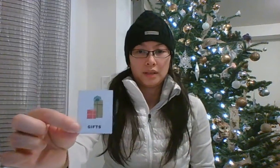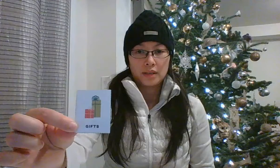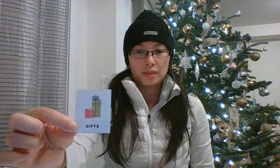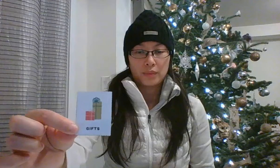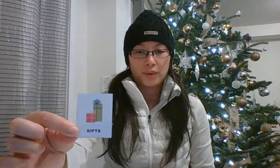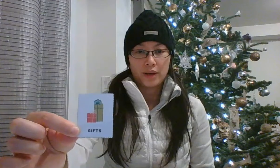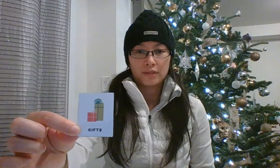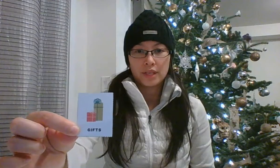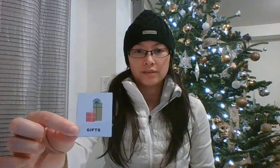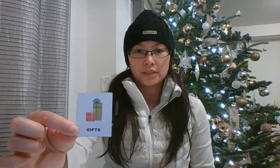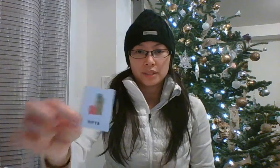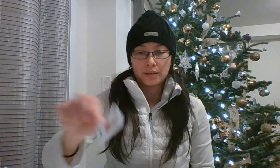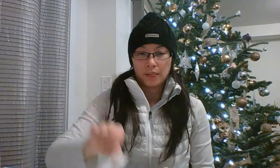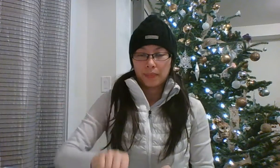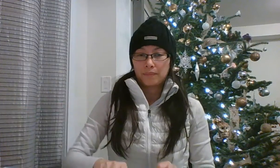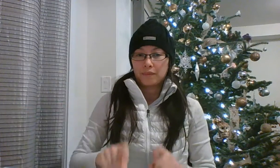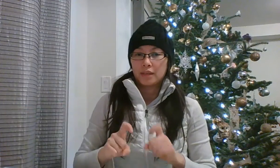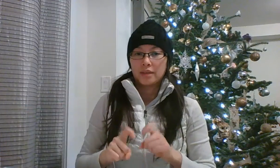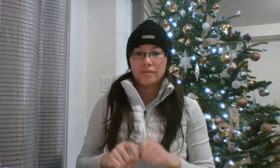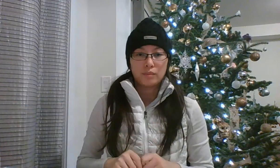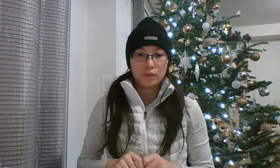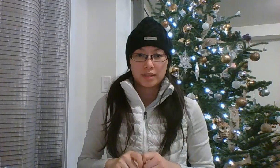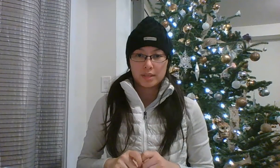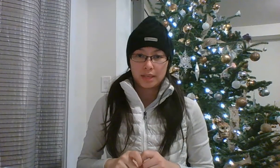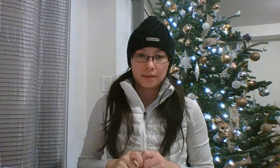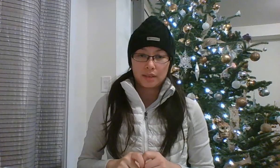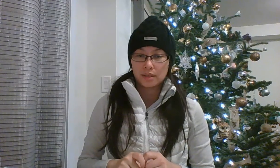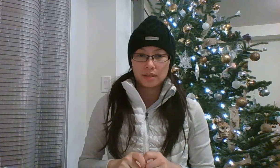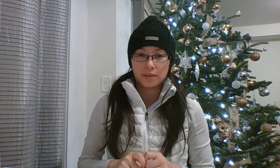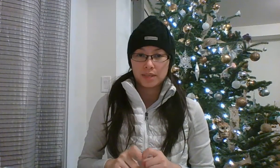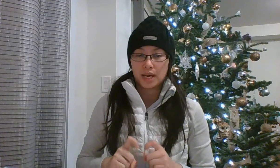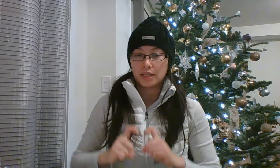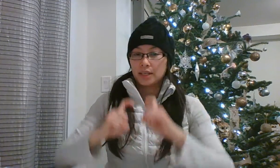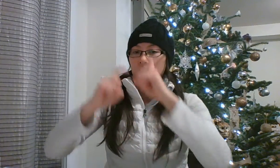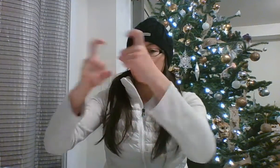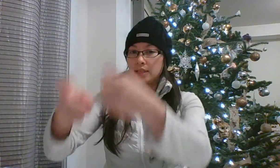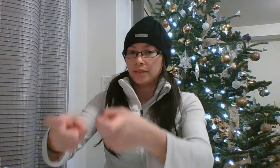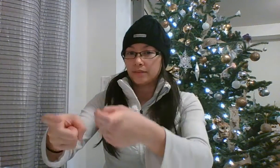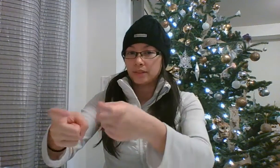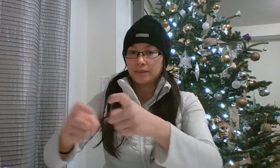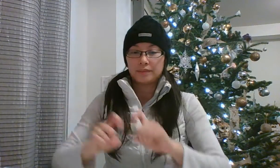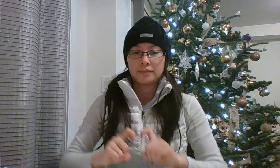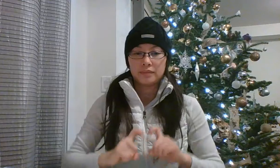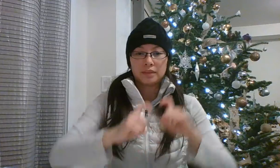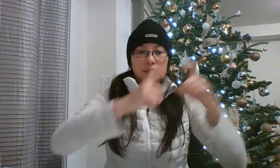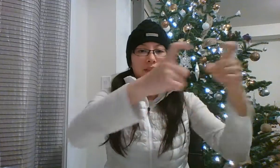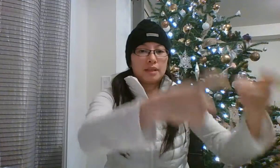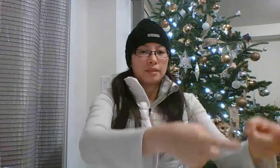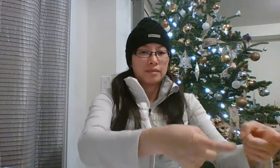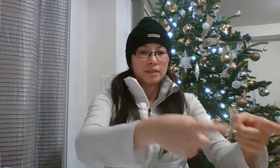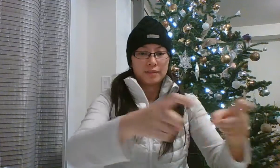Next one we have gift. Gift and present is the same sign. Gift, gift.